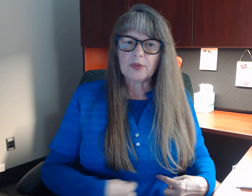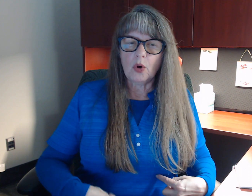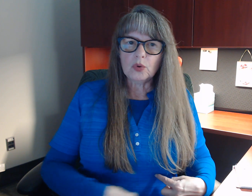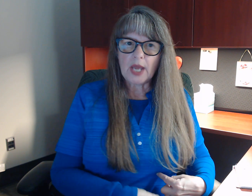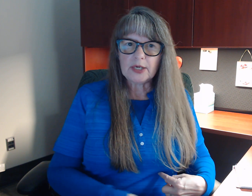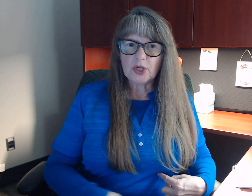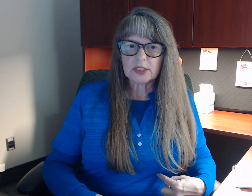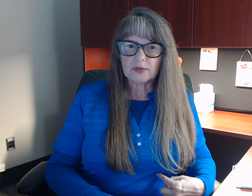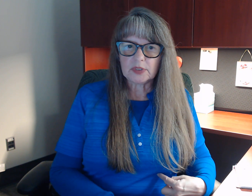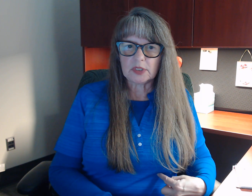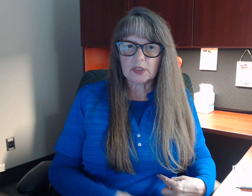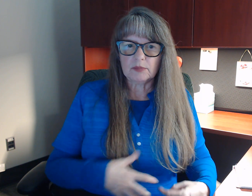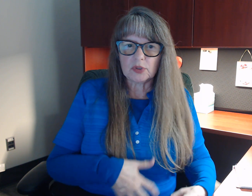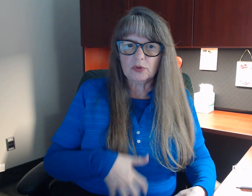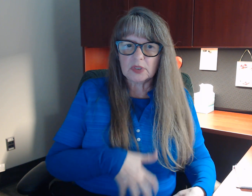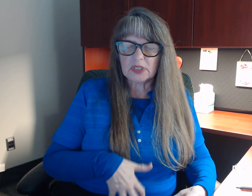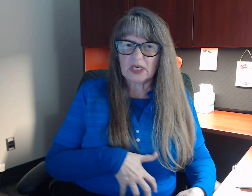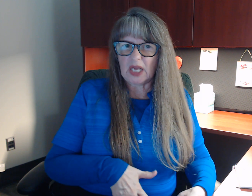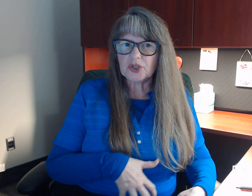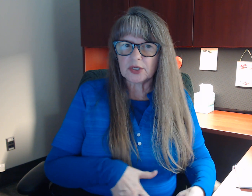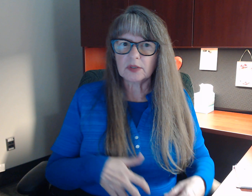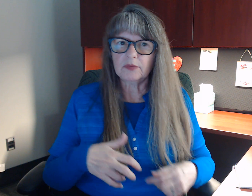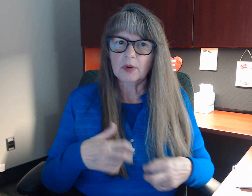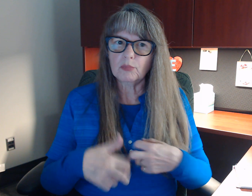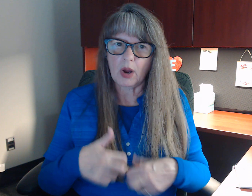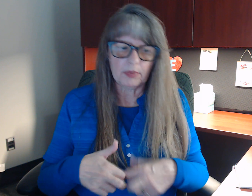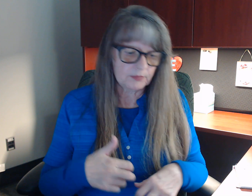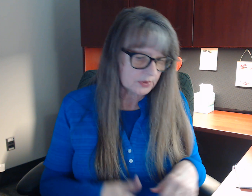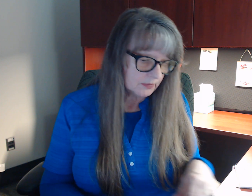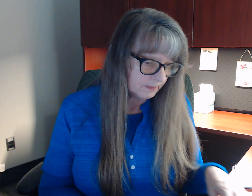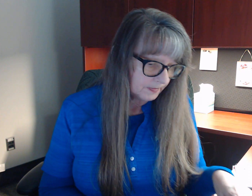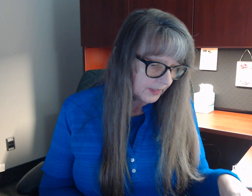whole digestive system. So you could say digestive problems.